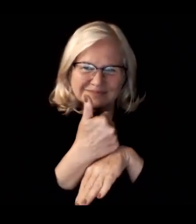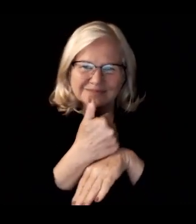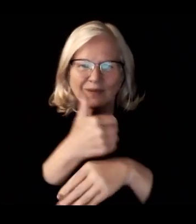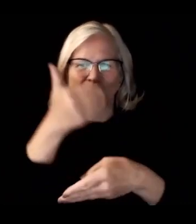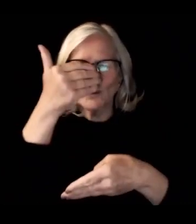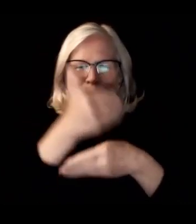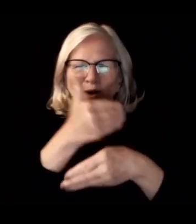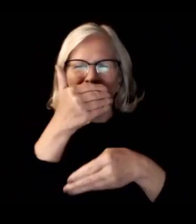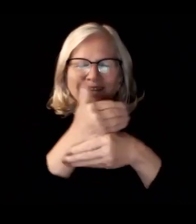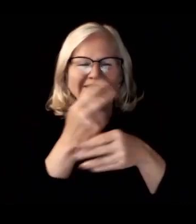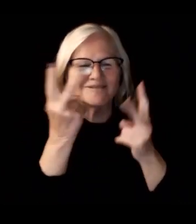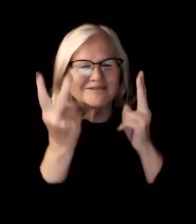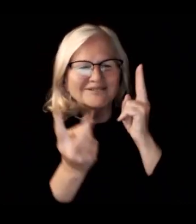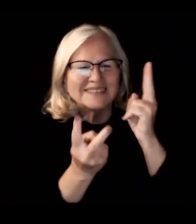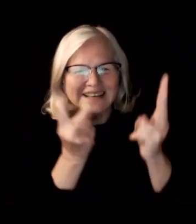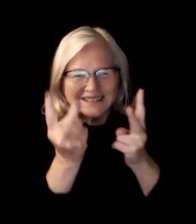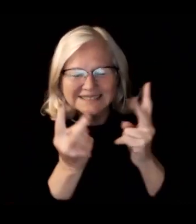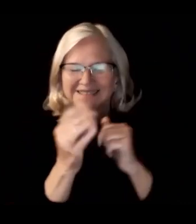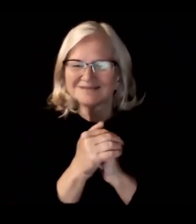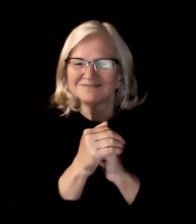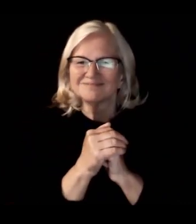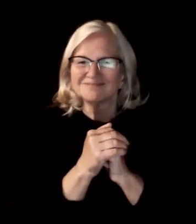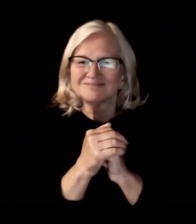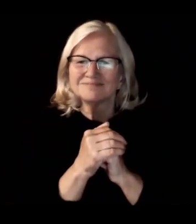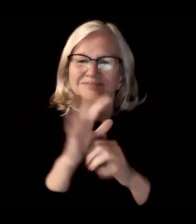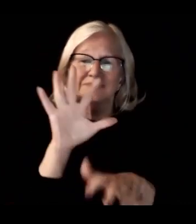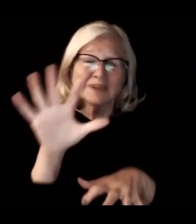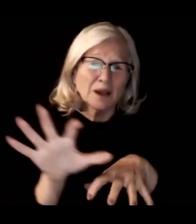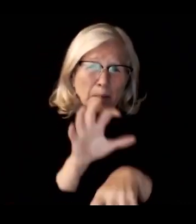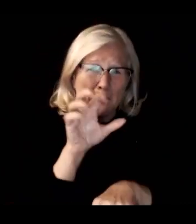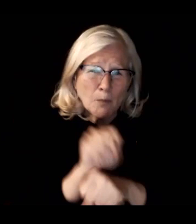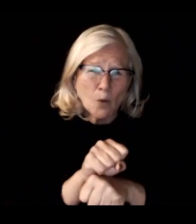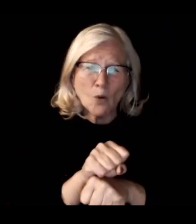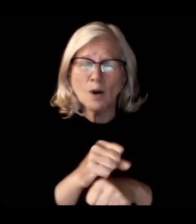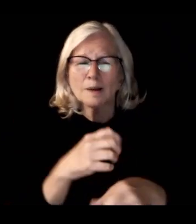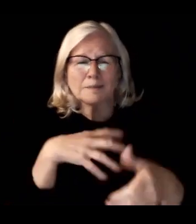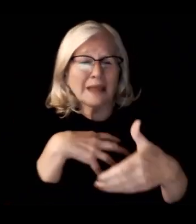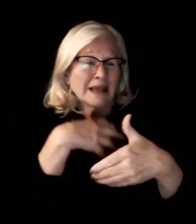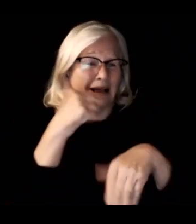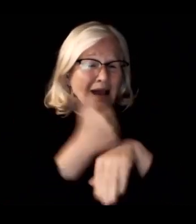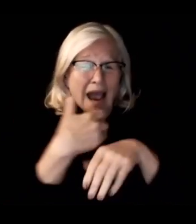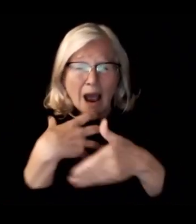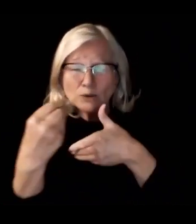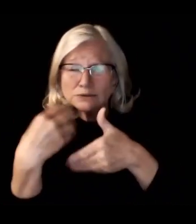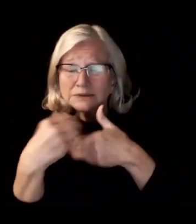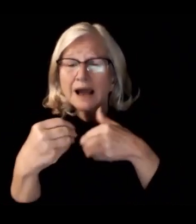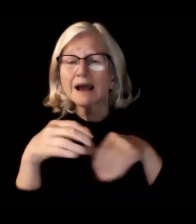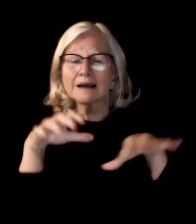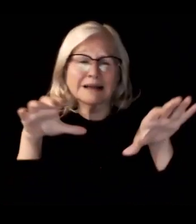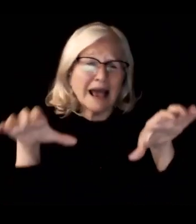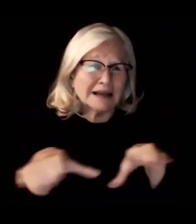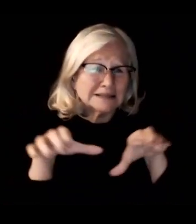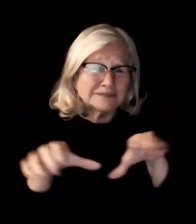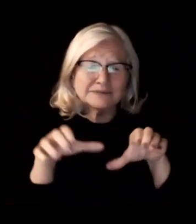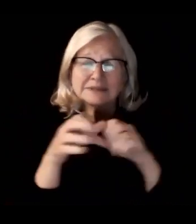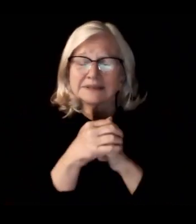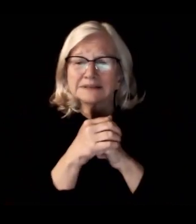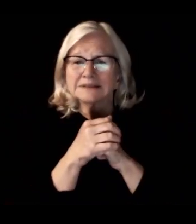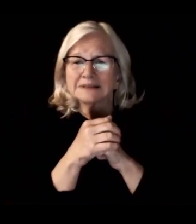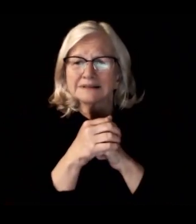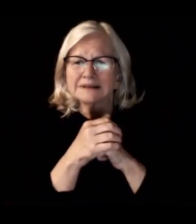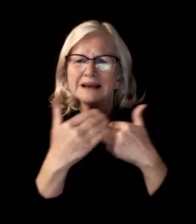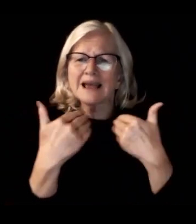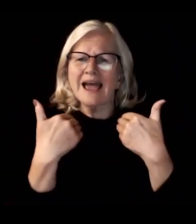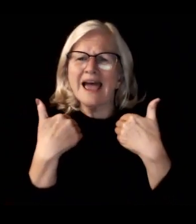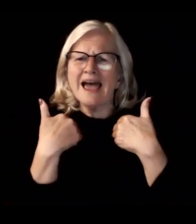caregiver, and our long-term care visitation and activities guidance to provide options and ways that visitation in these